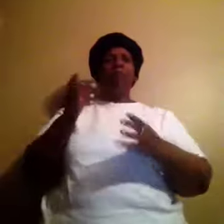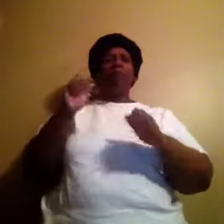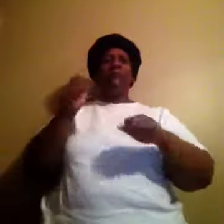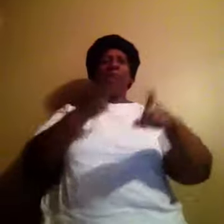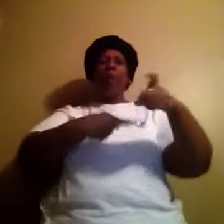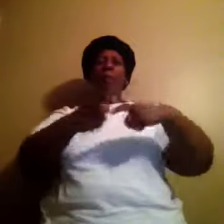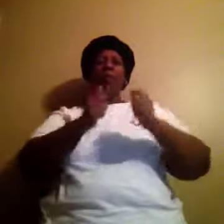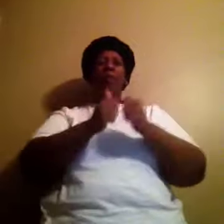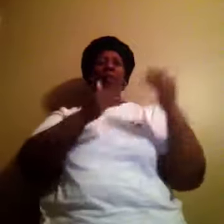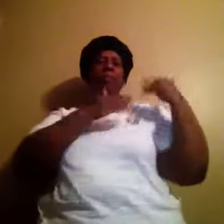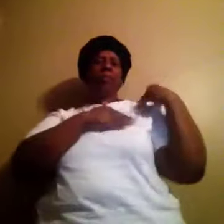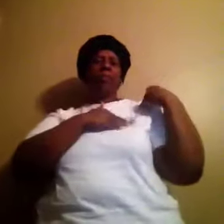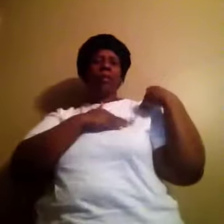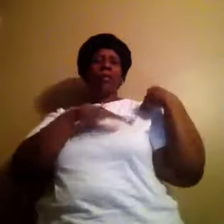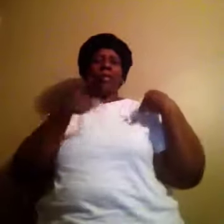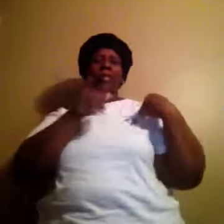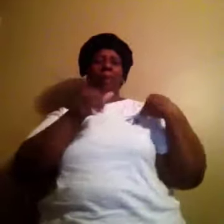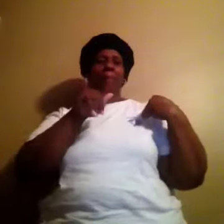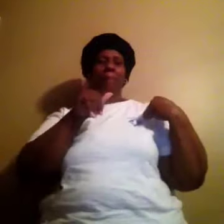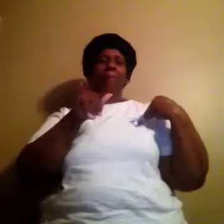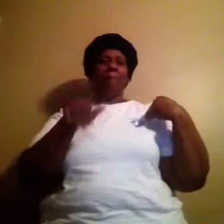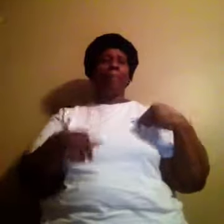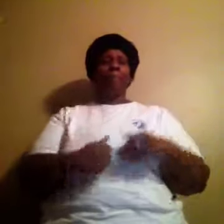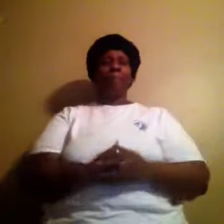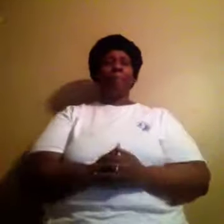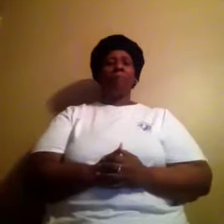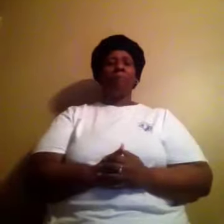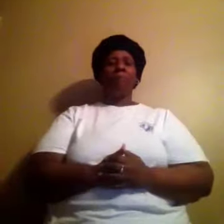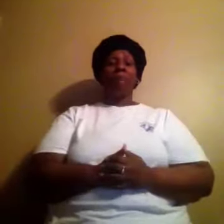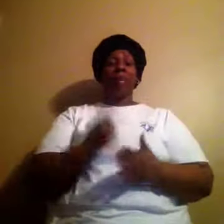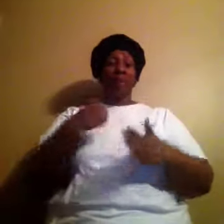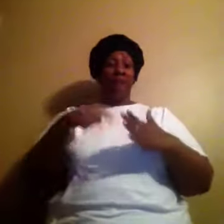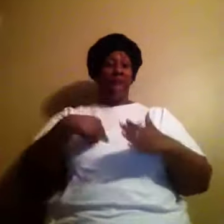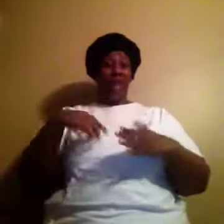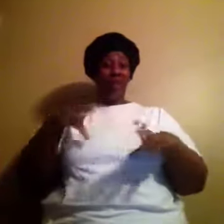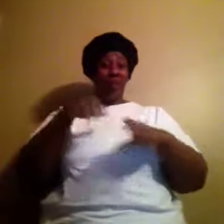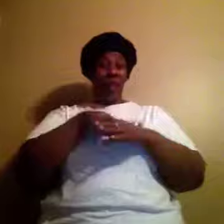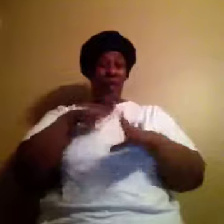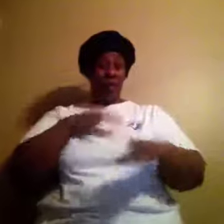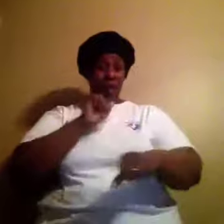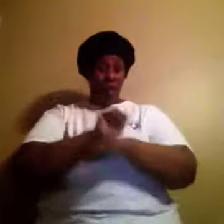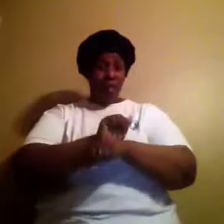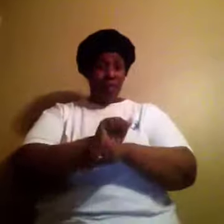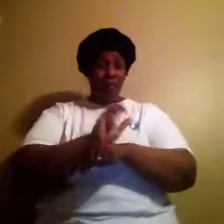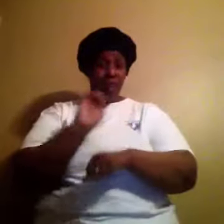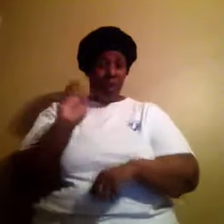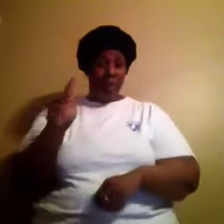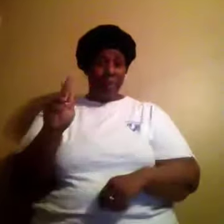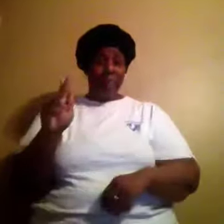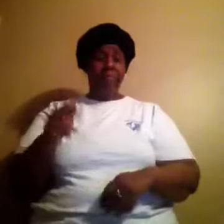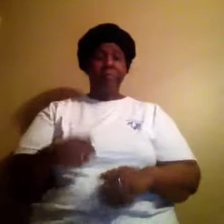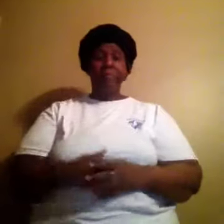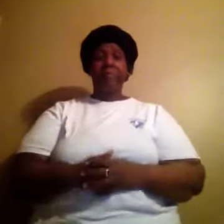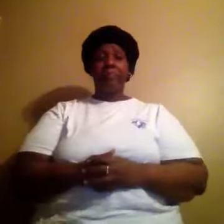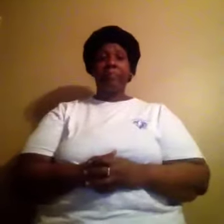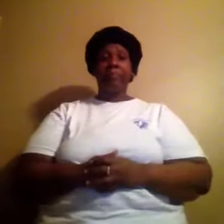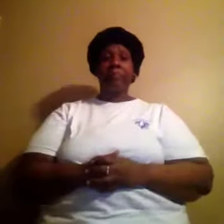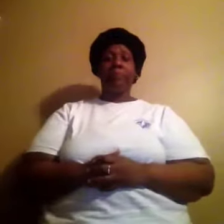responsibility. Okay? The things I do in my work. Okay? So, let's look.